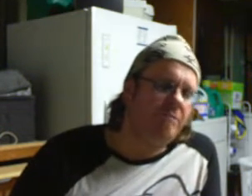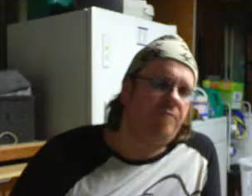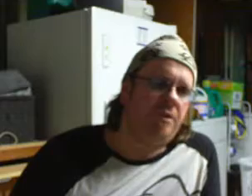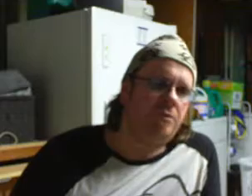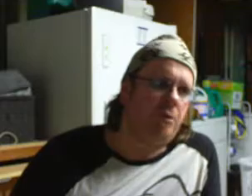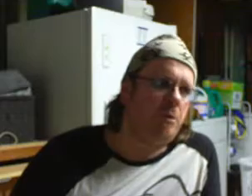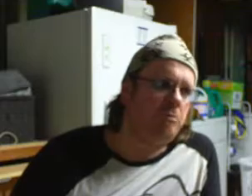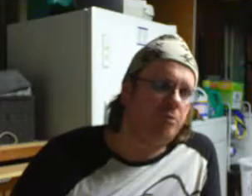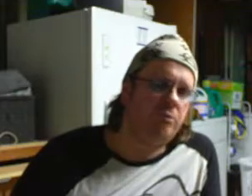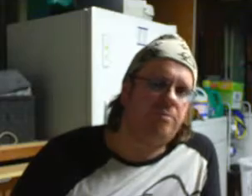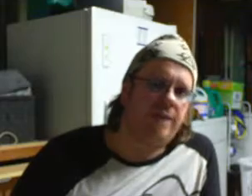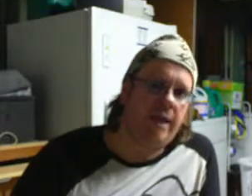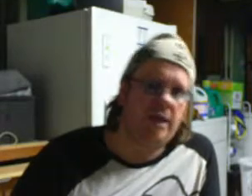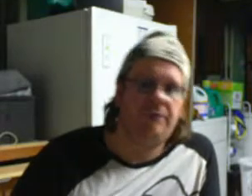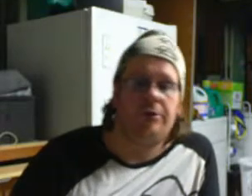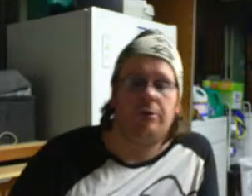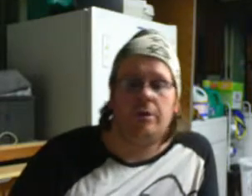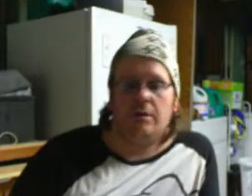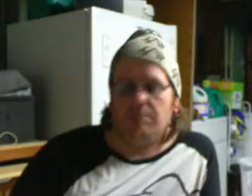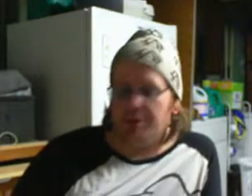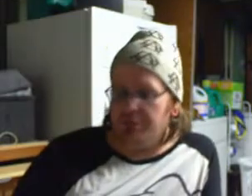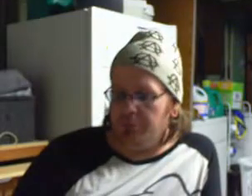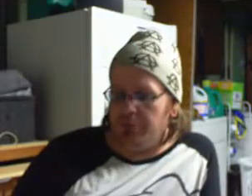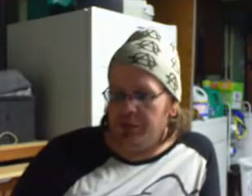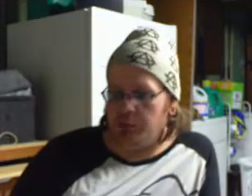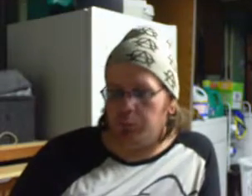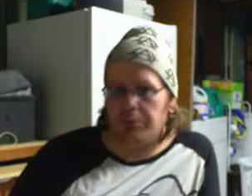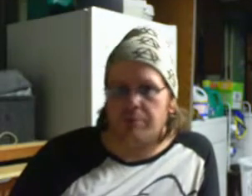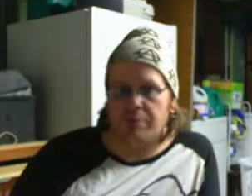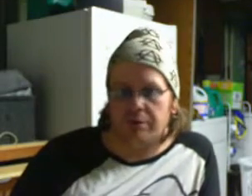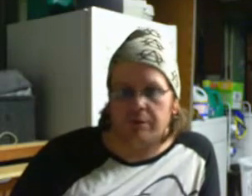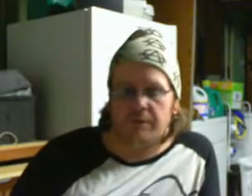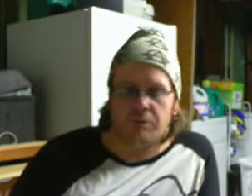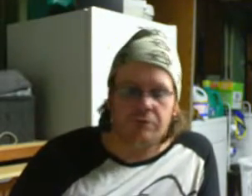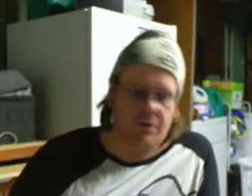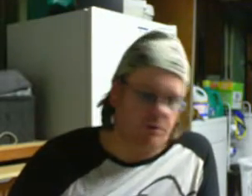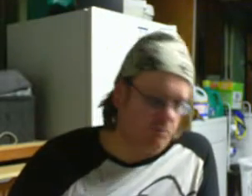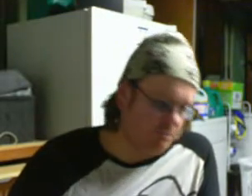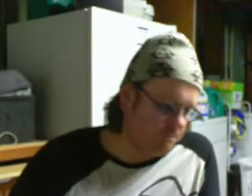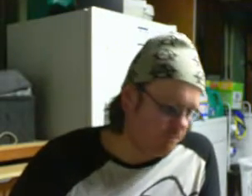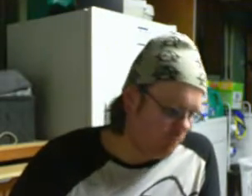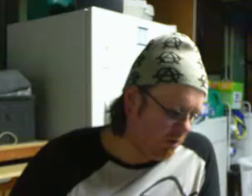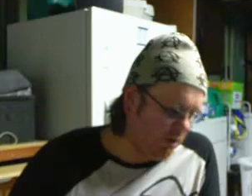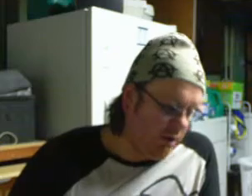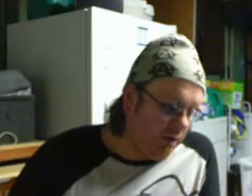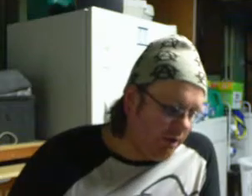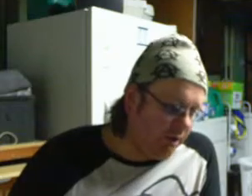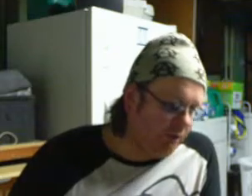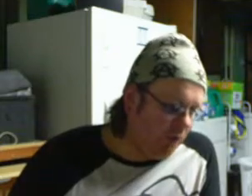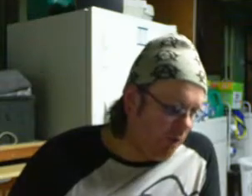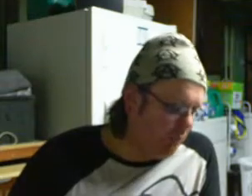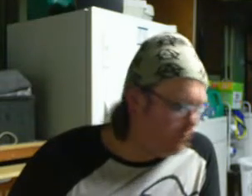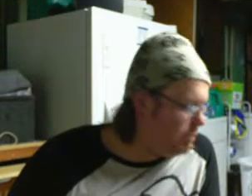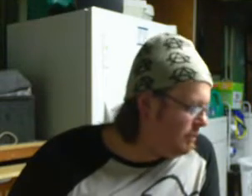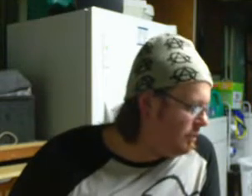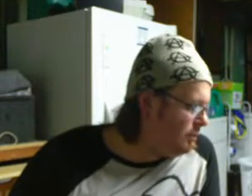to coerce behavior because you think it will get better if you heal. It has always been this way.